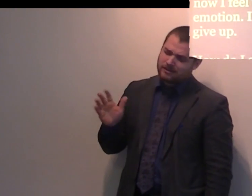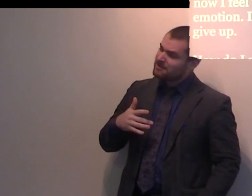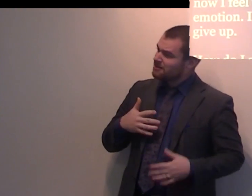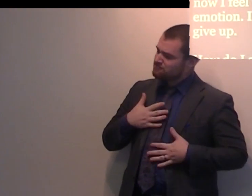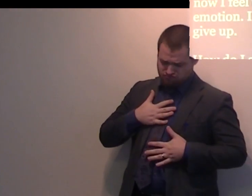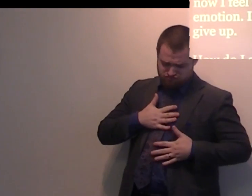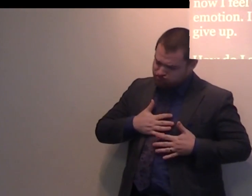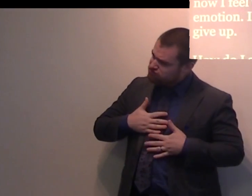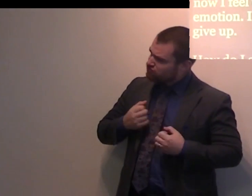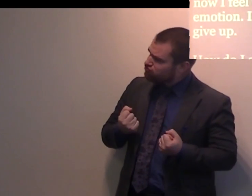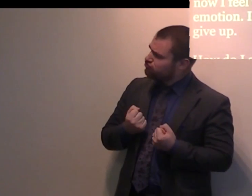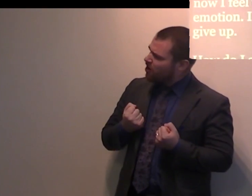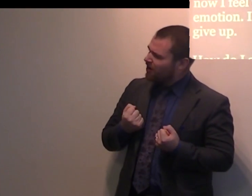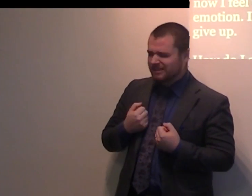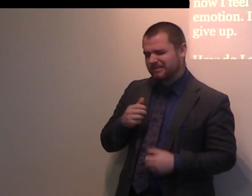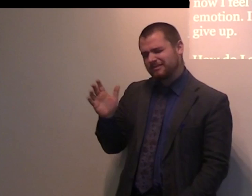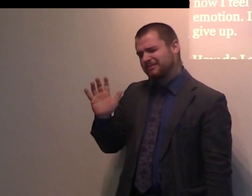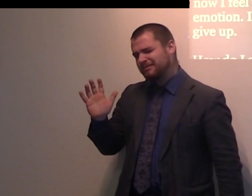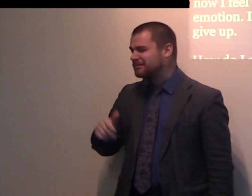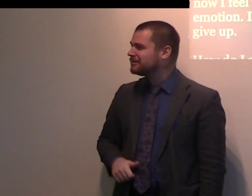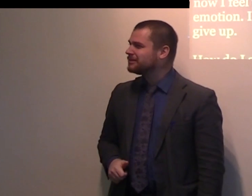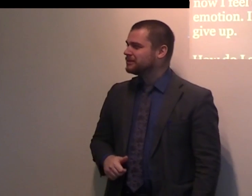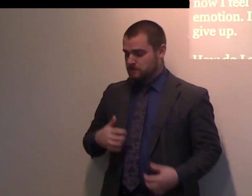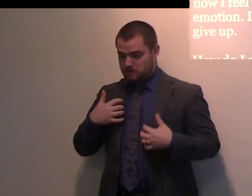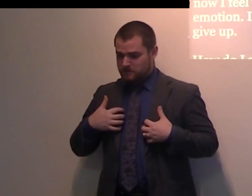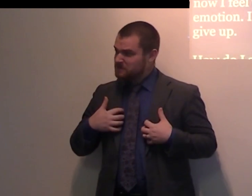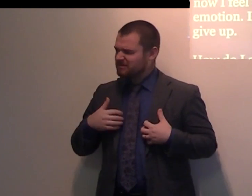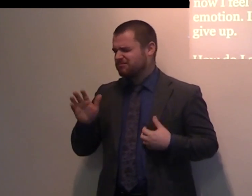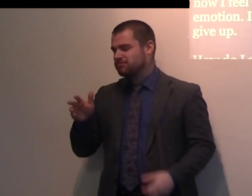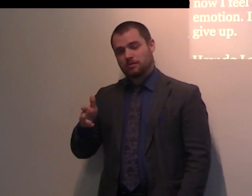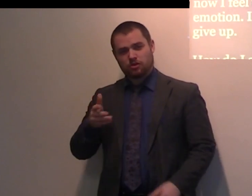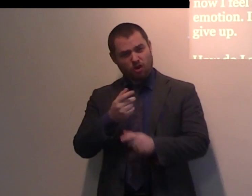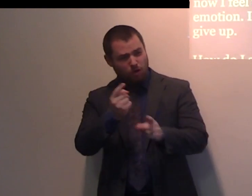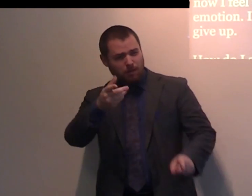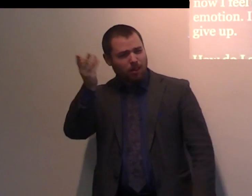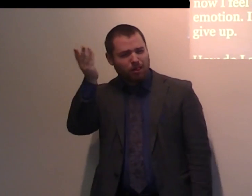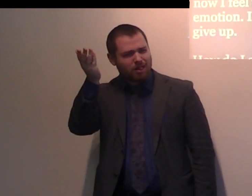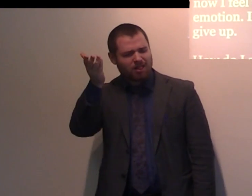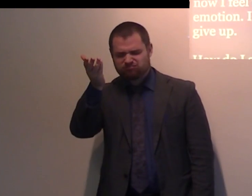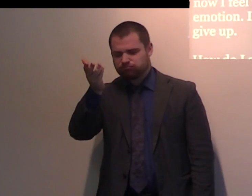strong emotion. I do not preach the gospel. I give up.